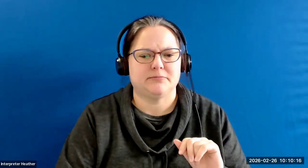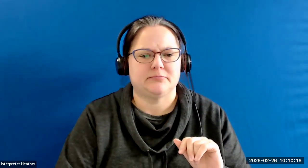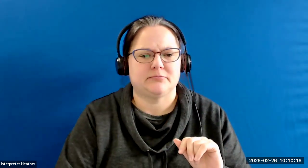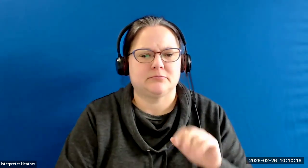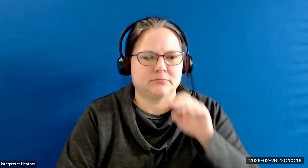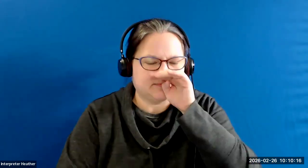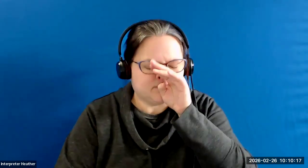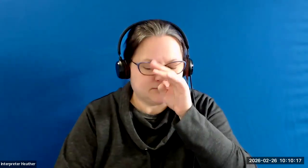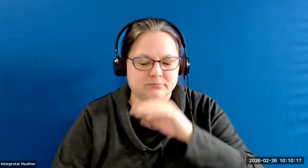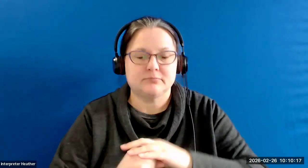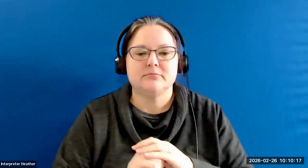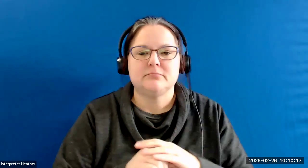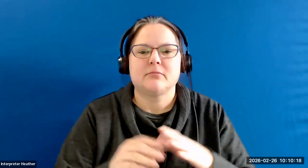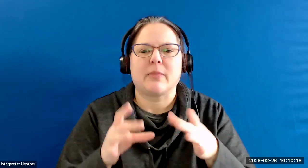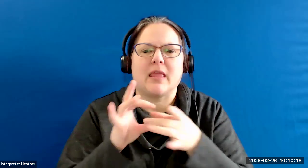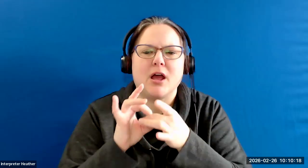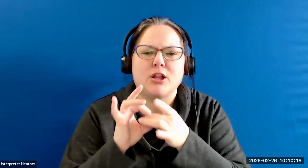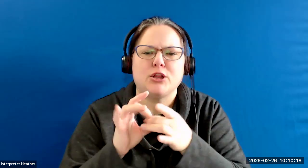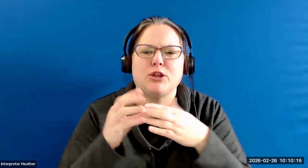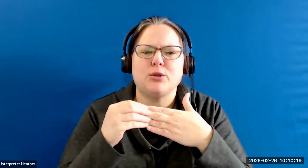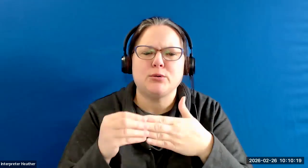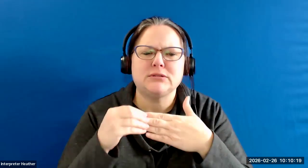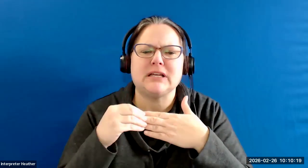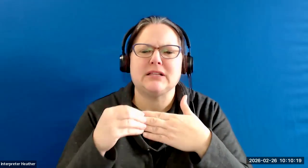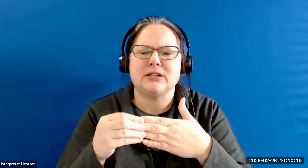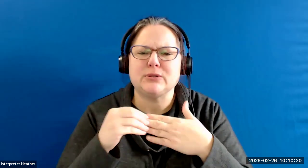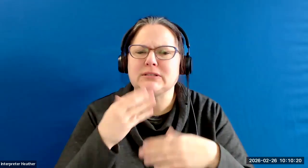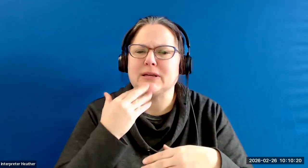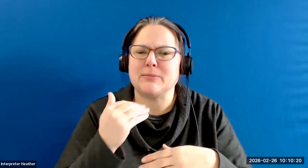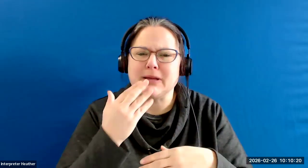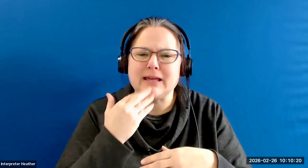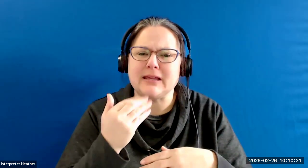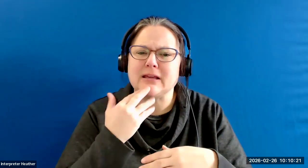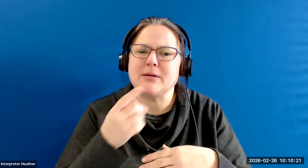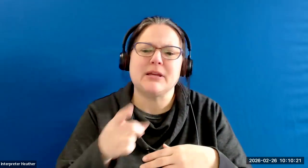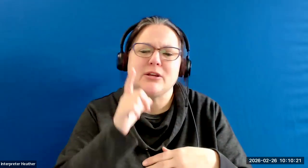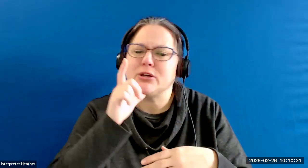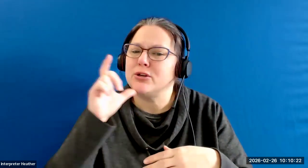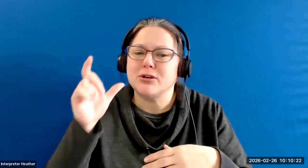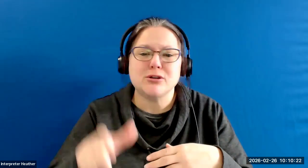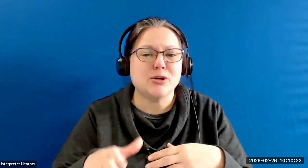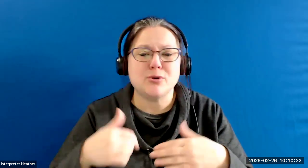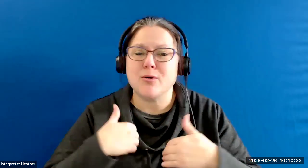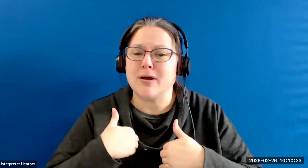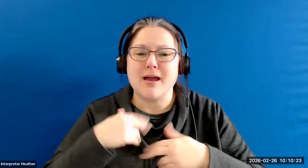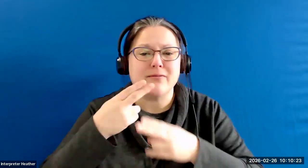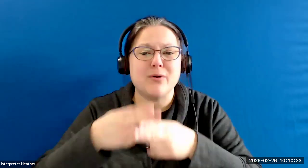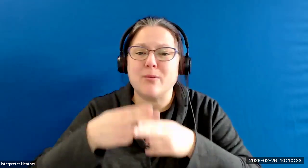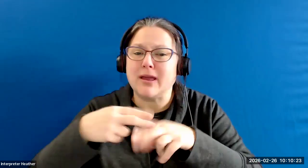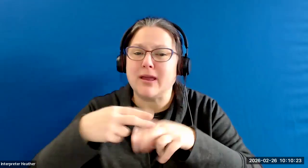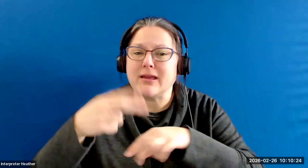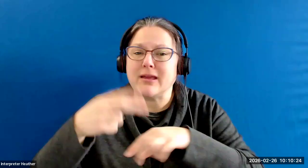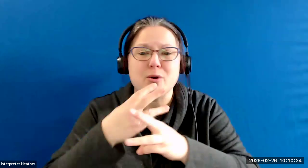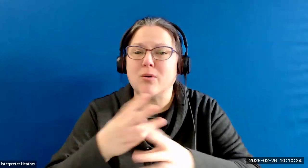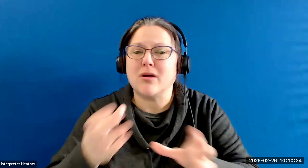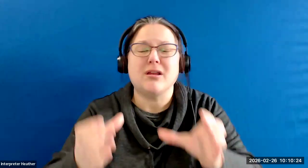Loosen, loosen, baby. You don't have to carry the weight of the world